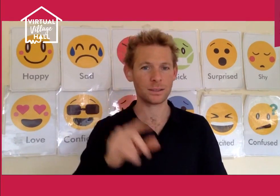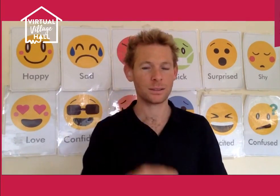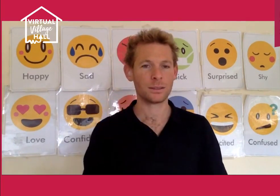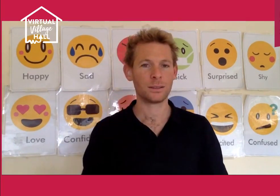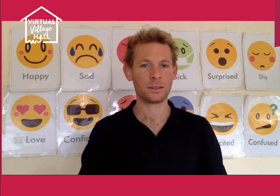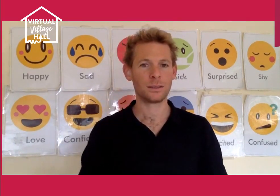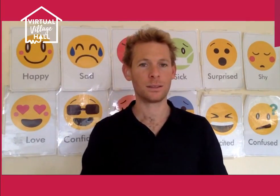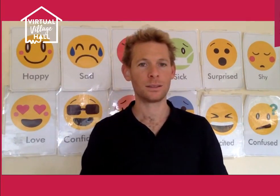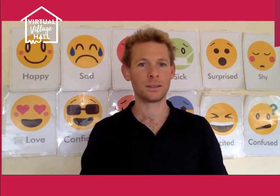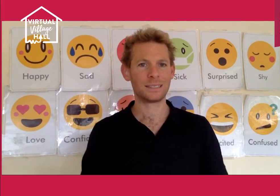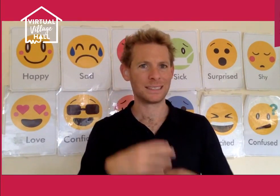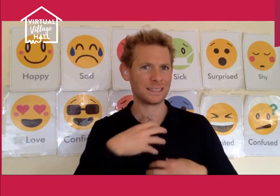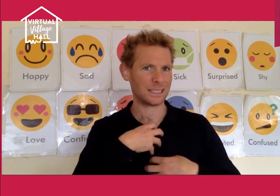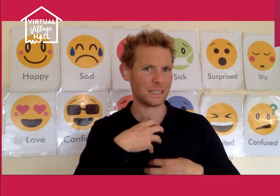Number 11.